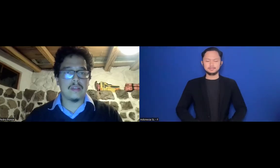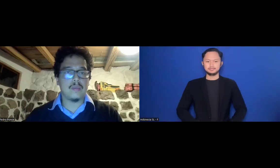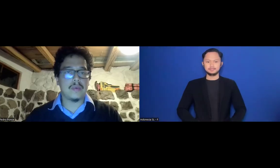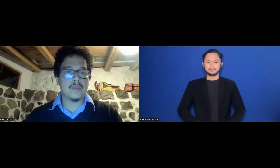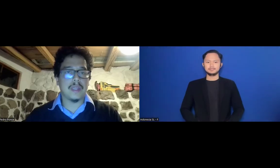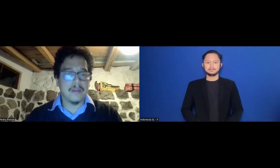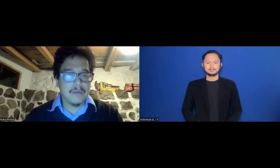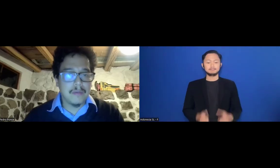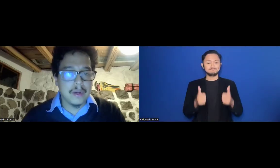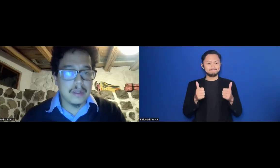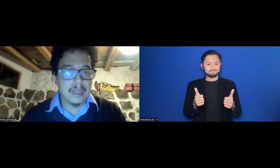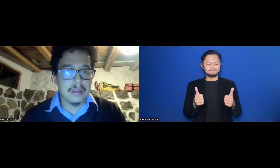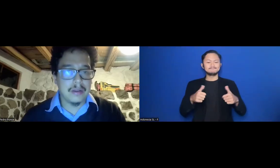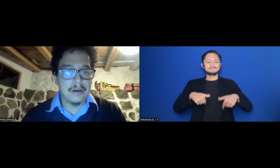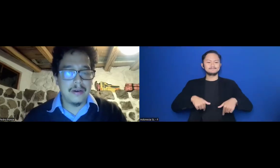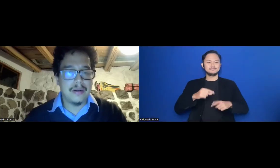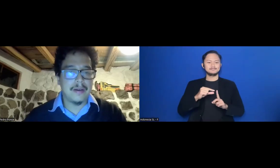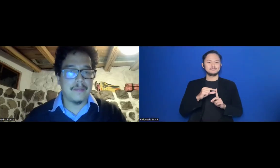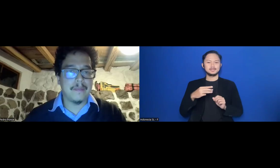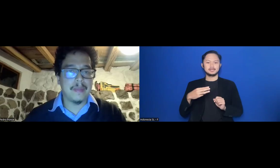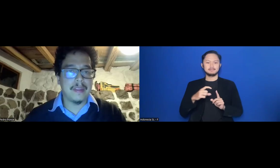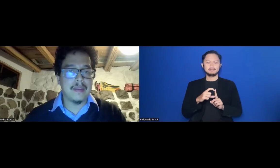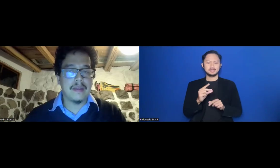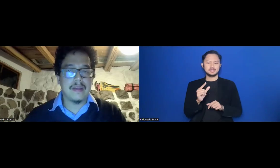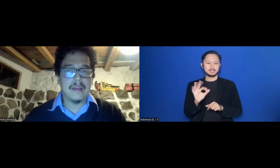Yes, this is Pedro speaking. We are getting there.